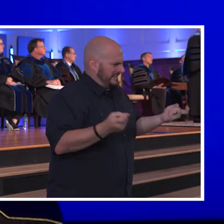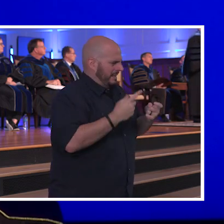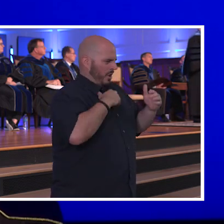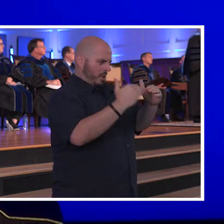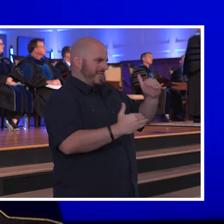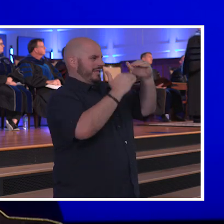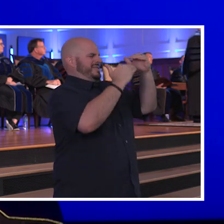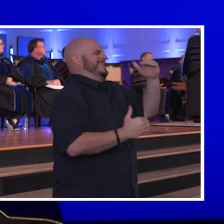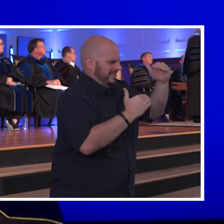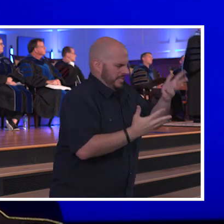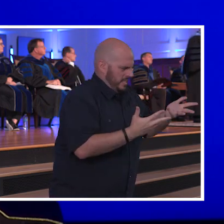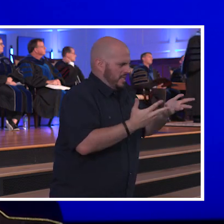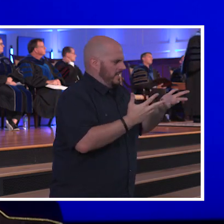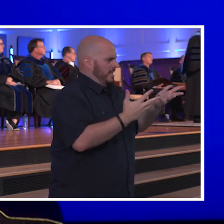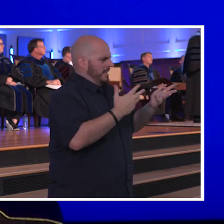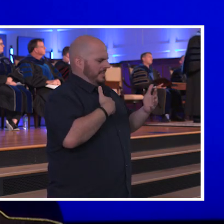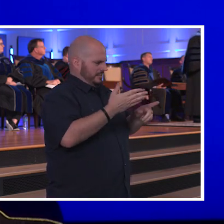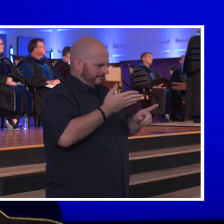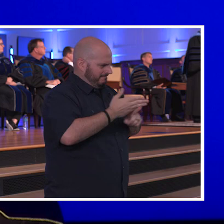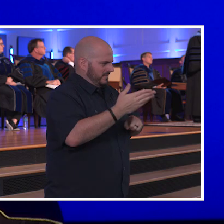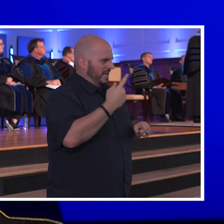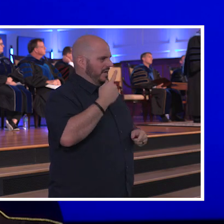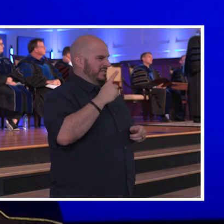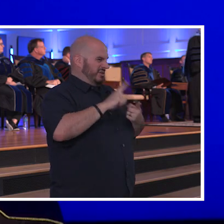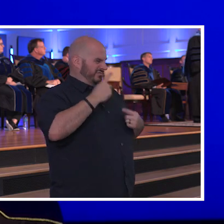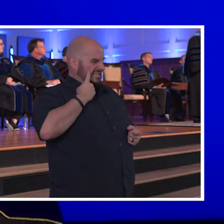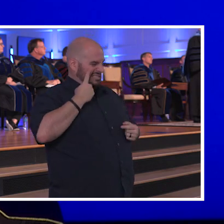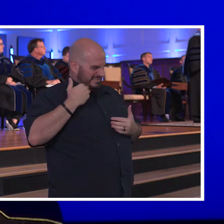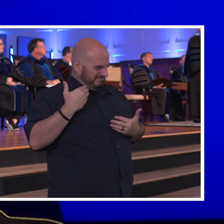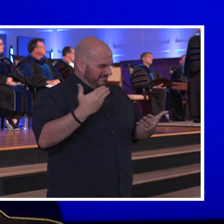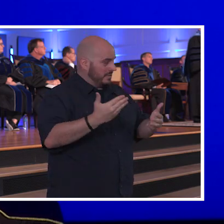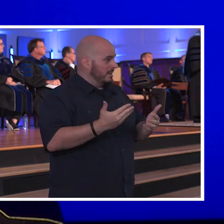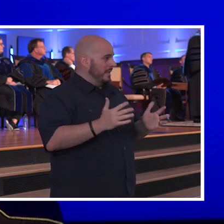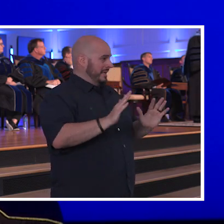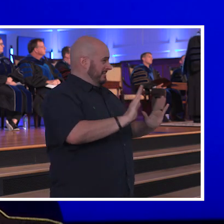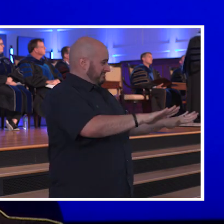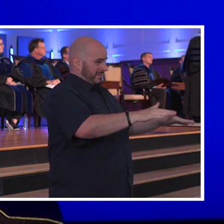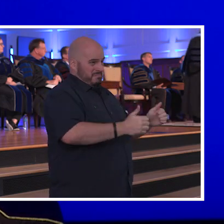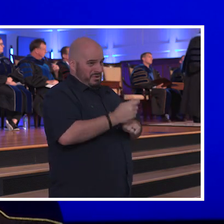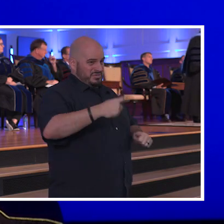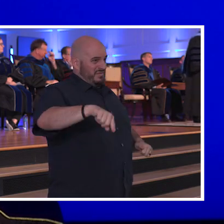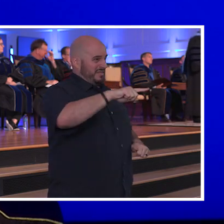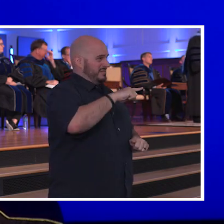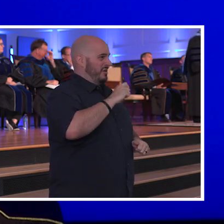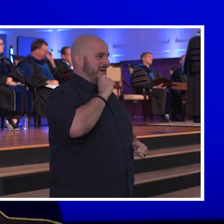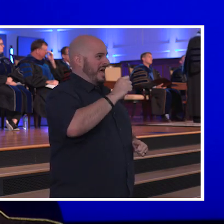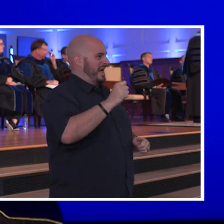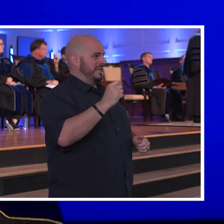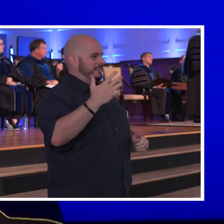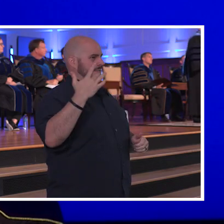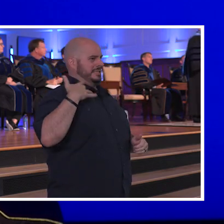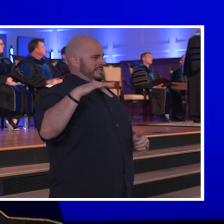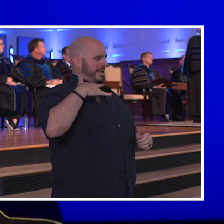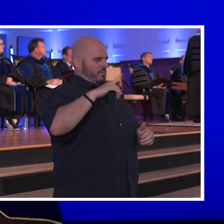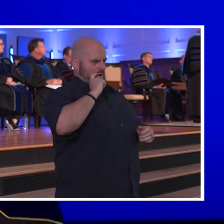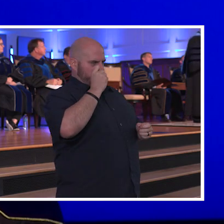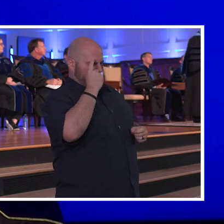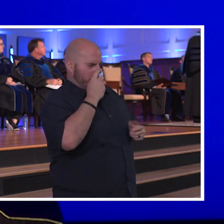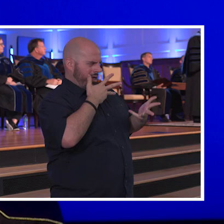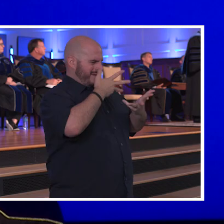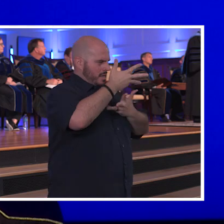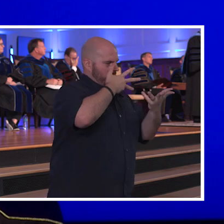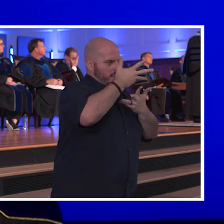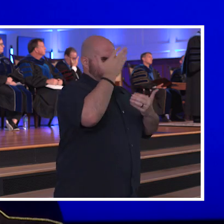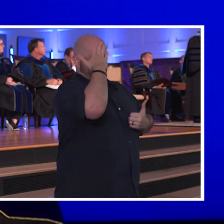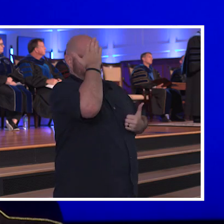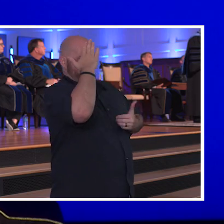area until recent days. Most of us are probably not as sensitive and understanding with the deaf as we